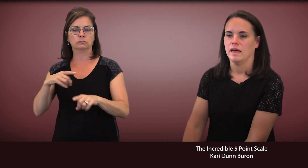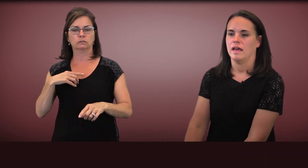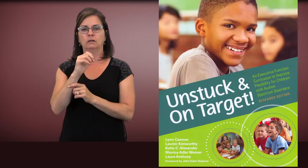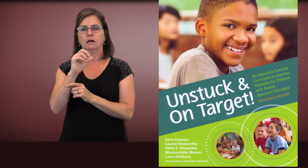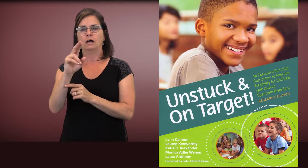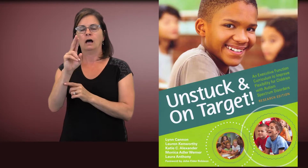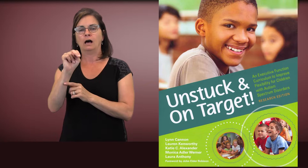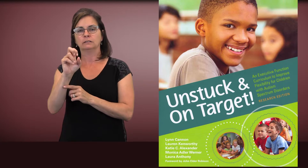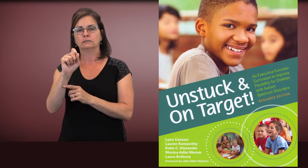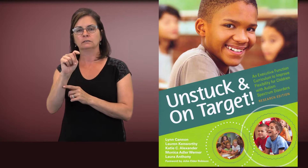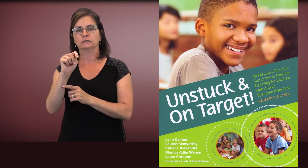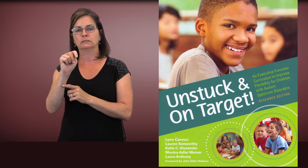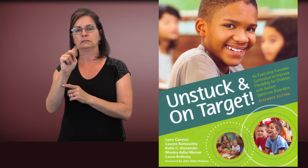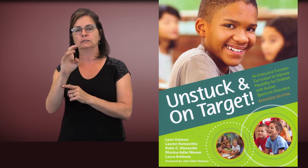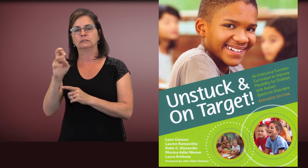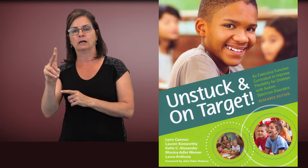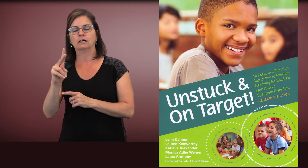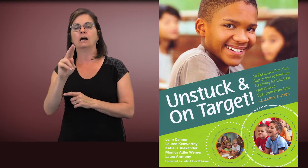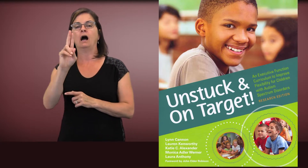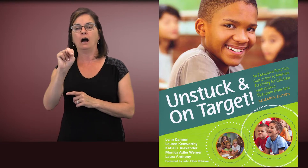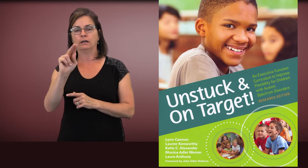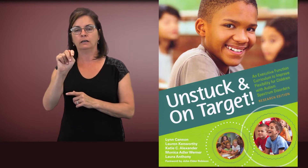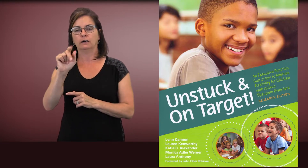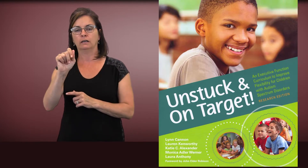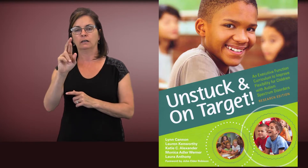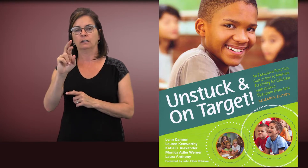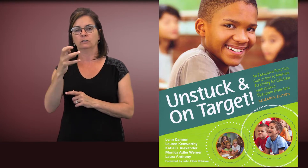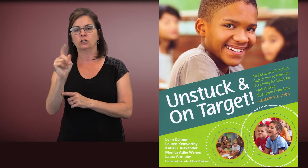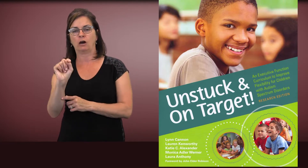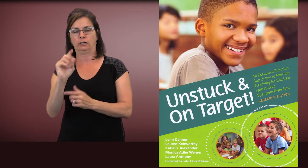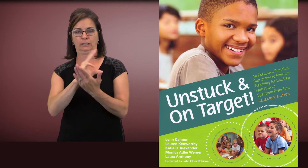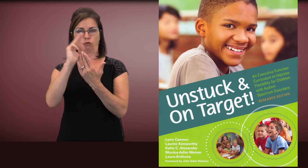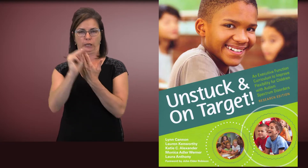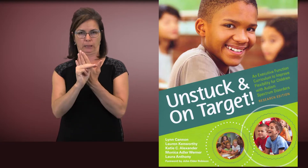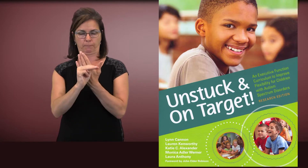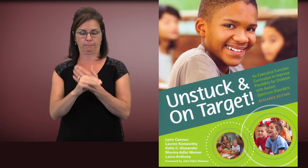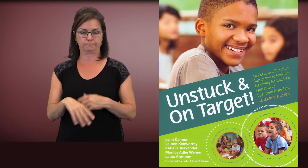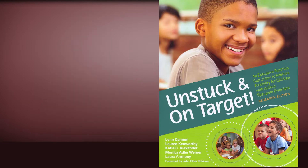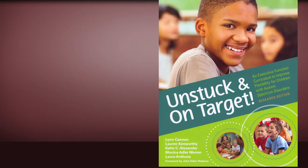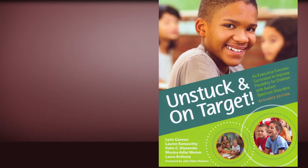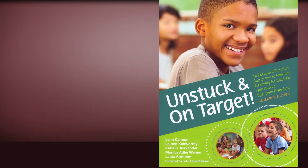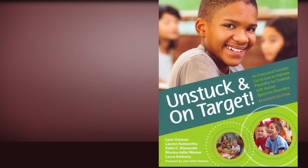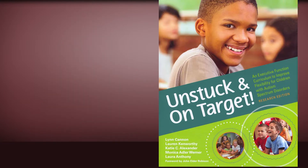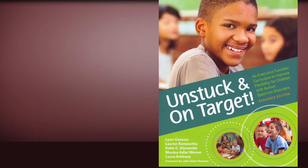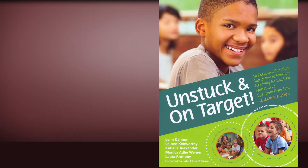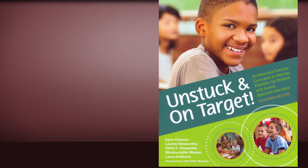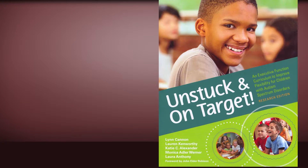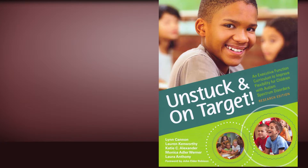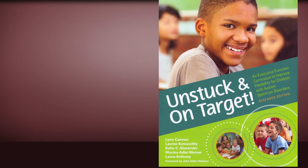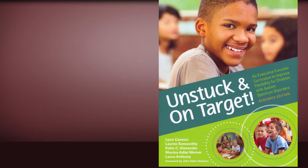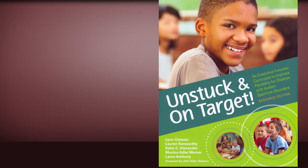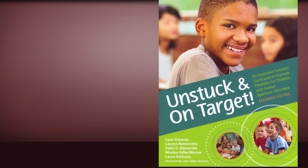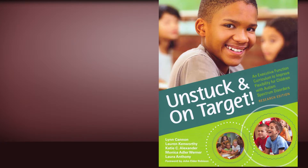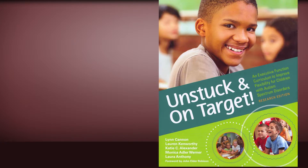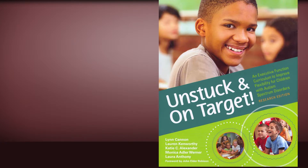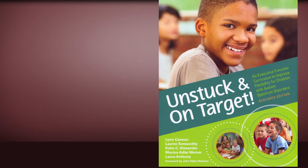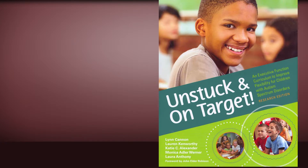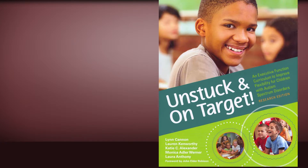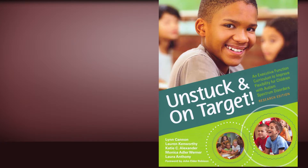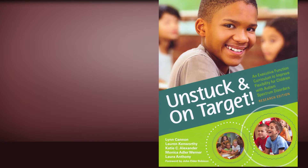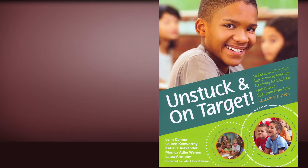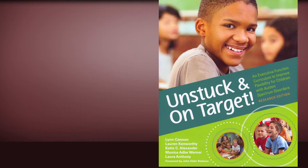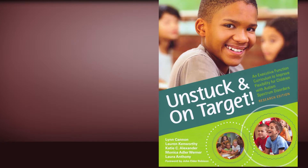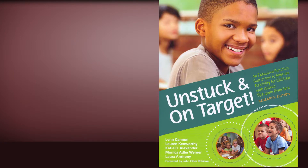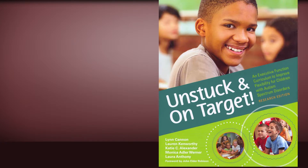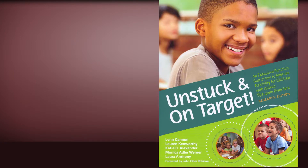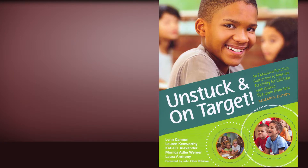like the Unstuck on Target curriculum. A young boy is pictured on the cover of the Unstuck and On Target curriculum with the title, An Executive